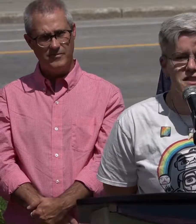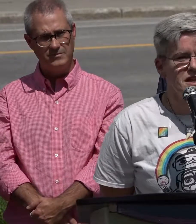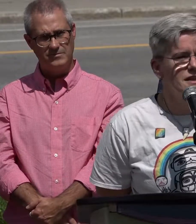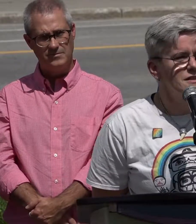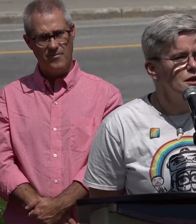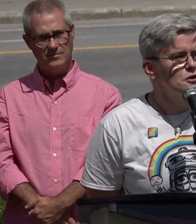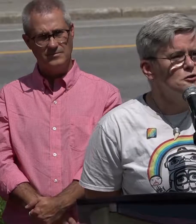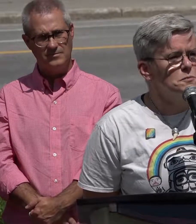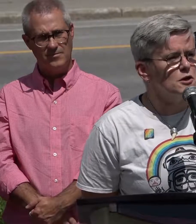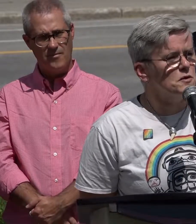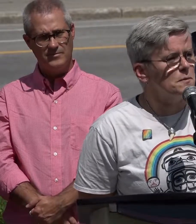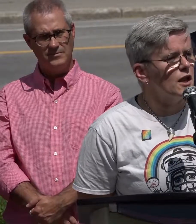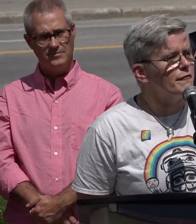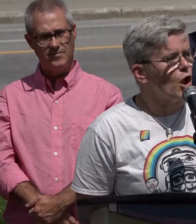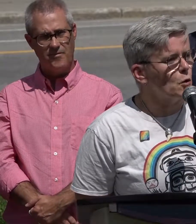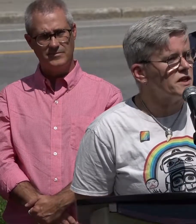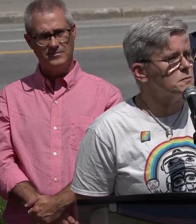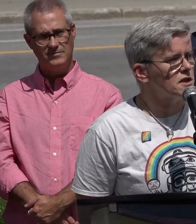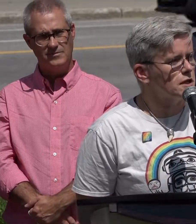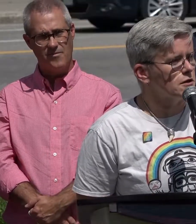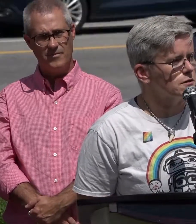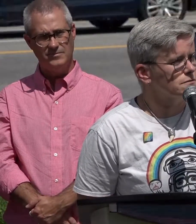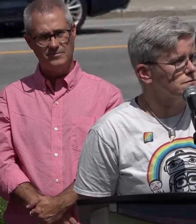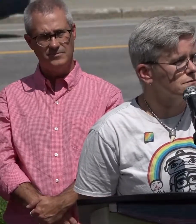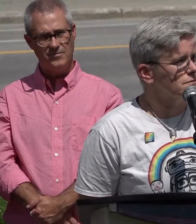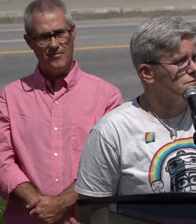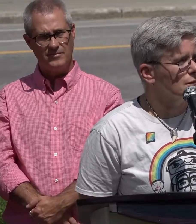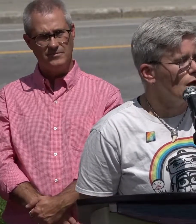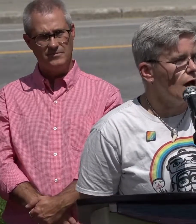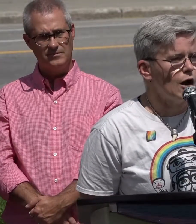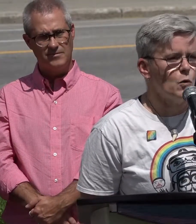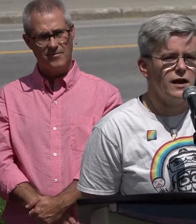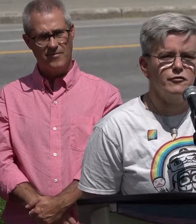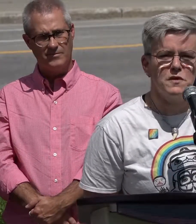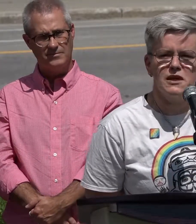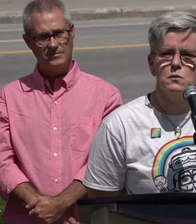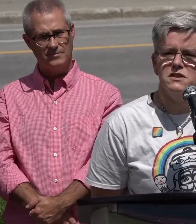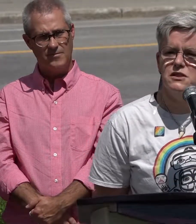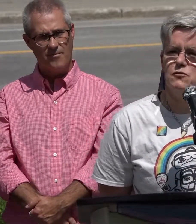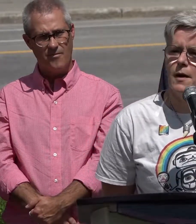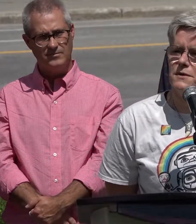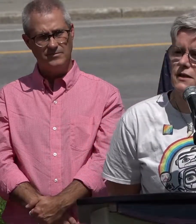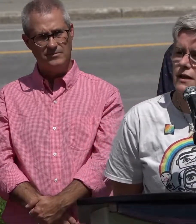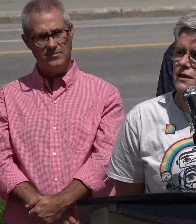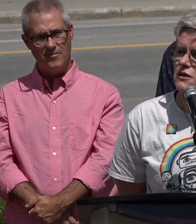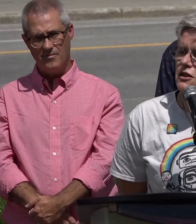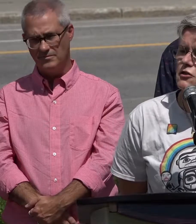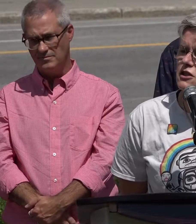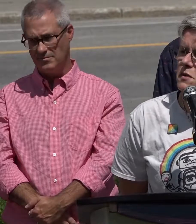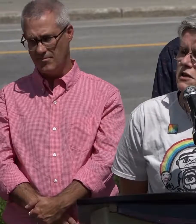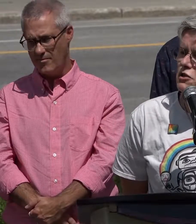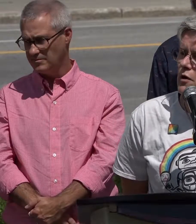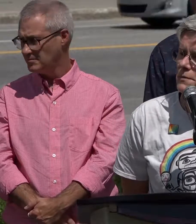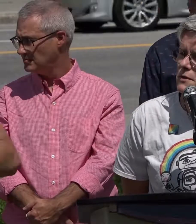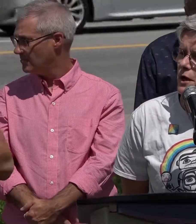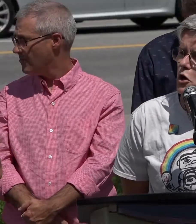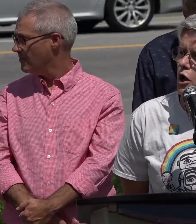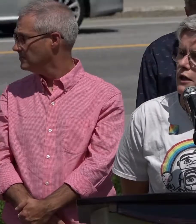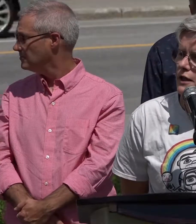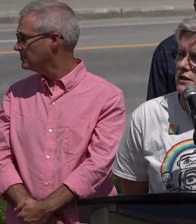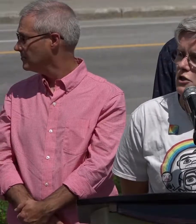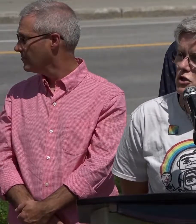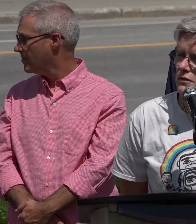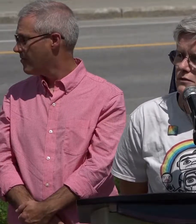As Davy said, Two-Spirit people have always been here. Our way of being was disrupted and continues to be disrupted